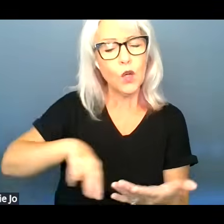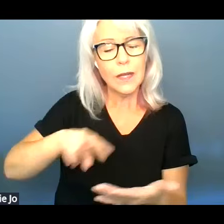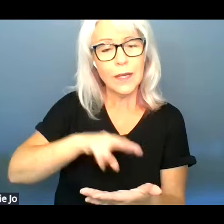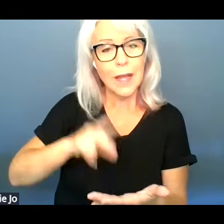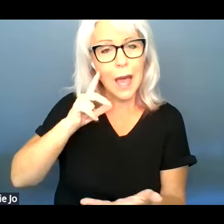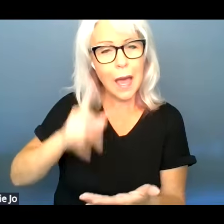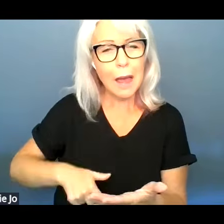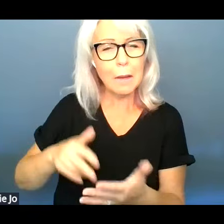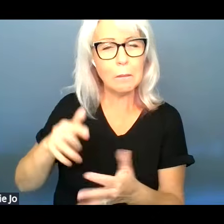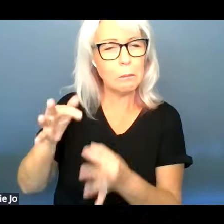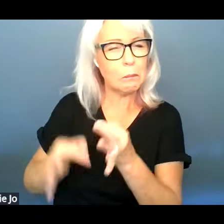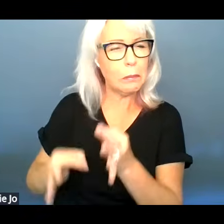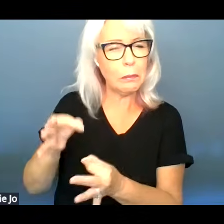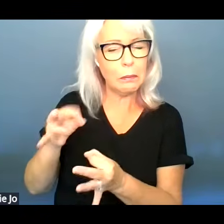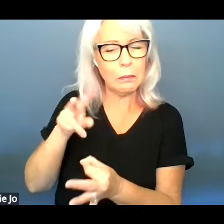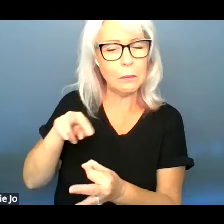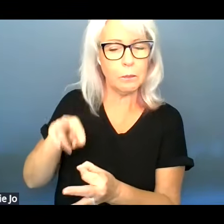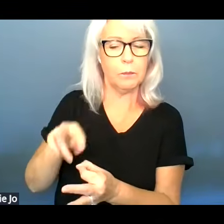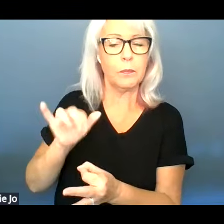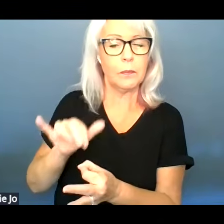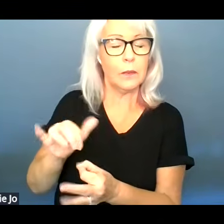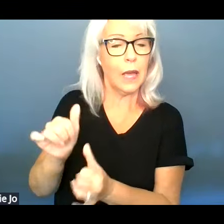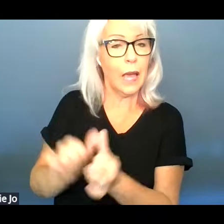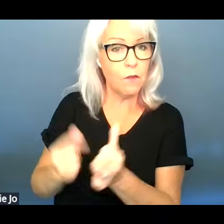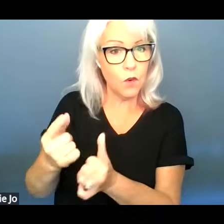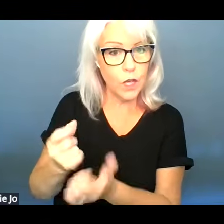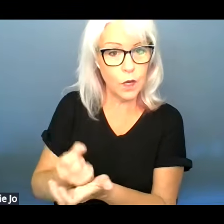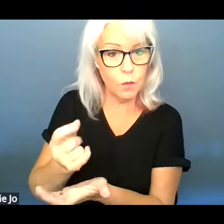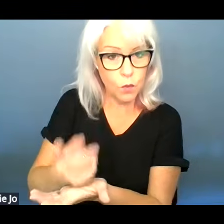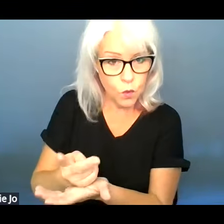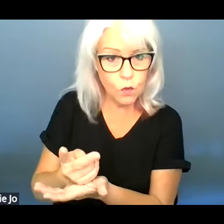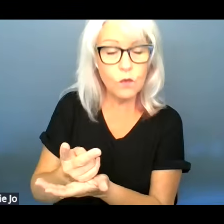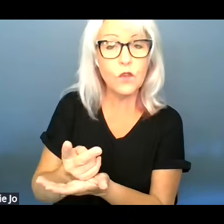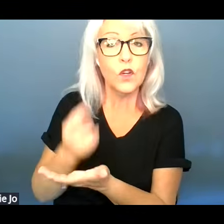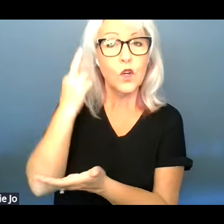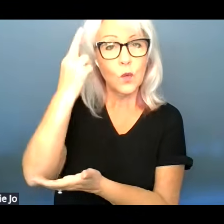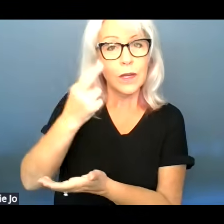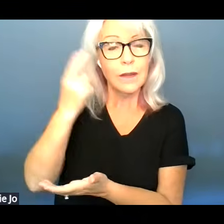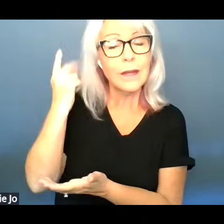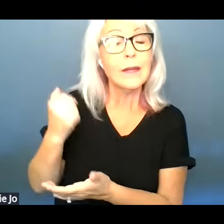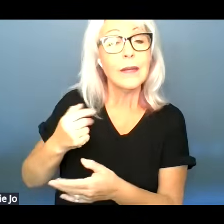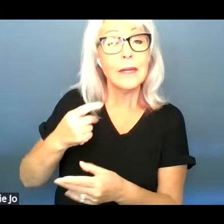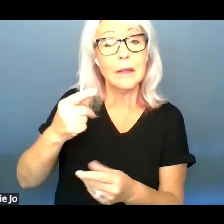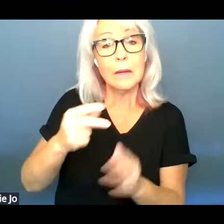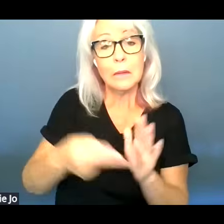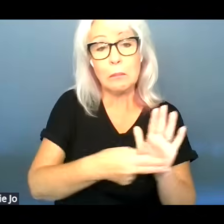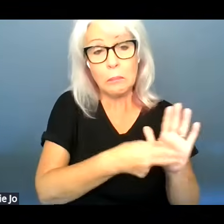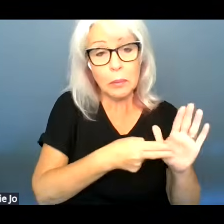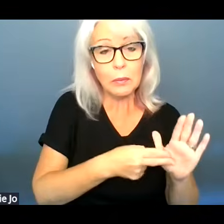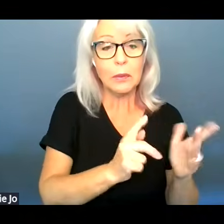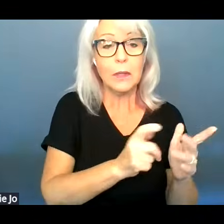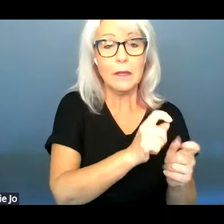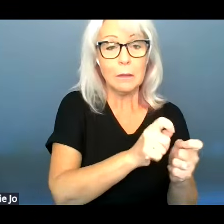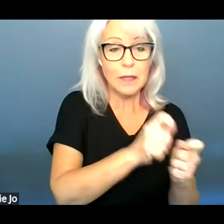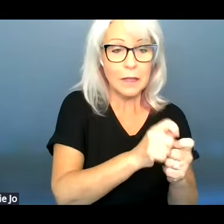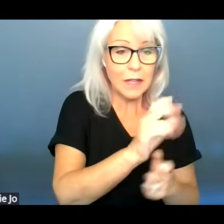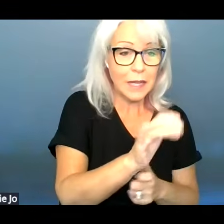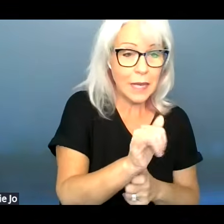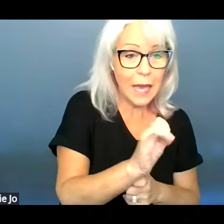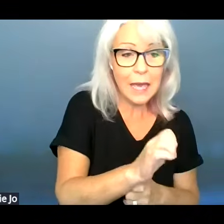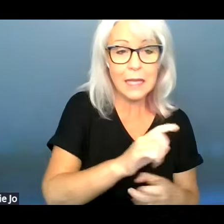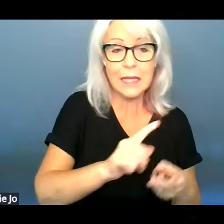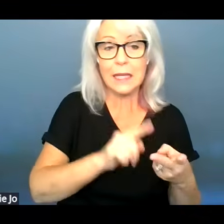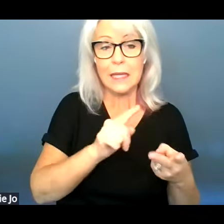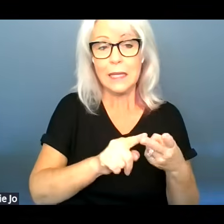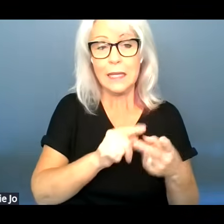that. And every approved reason named a case, a date, and the particular act.